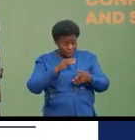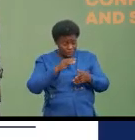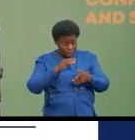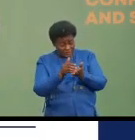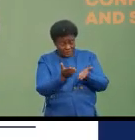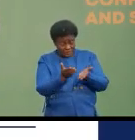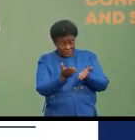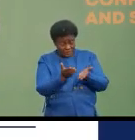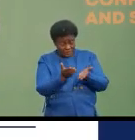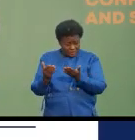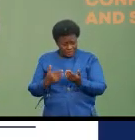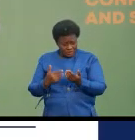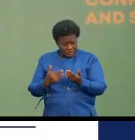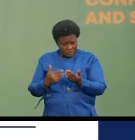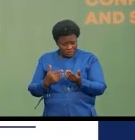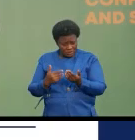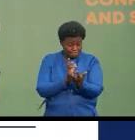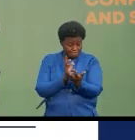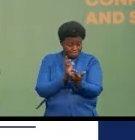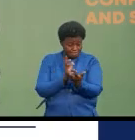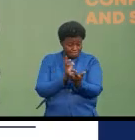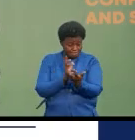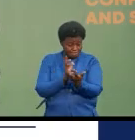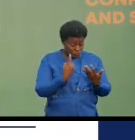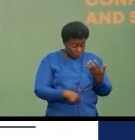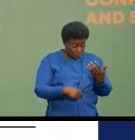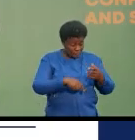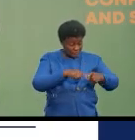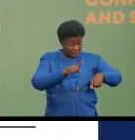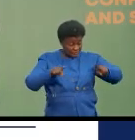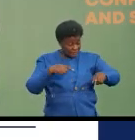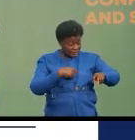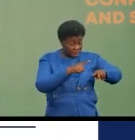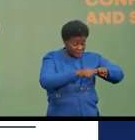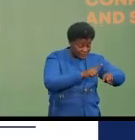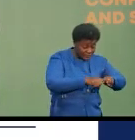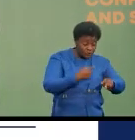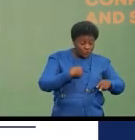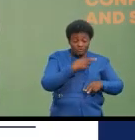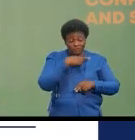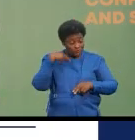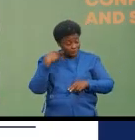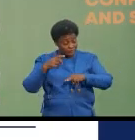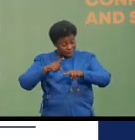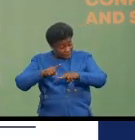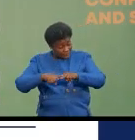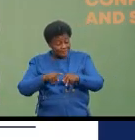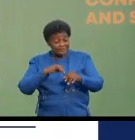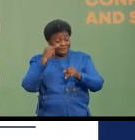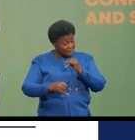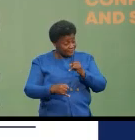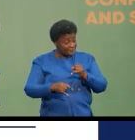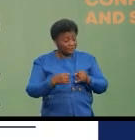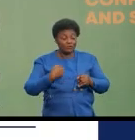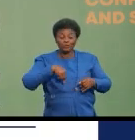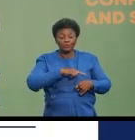that meet the diverse needs of people living with HIV, people at risk of HIV. And last, we can no